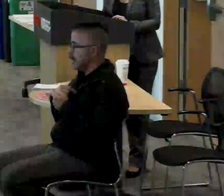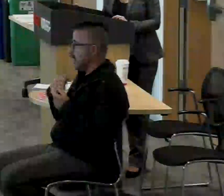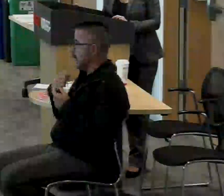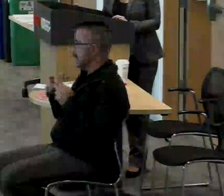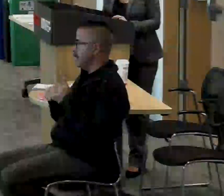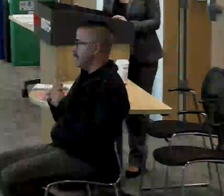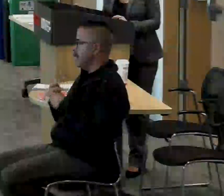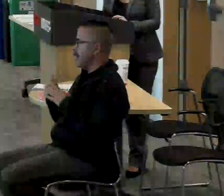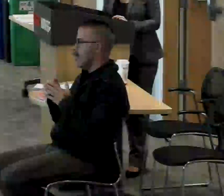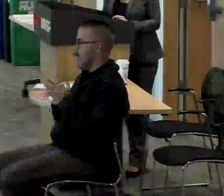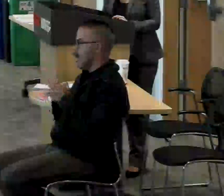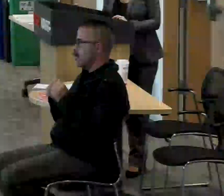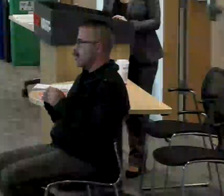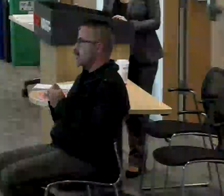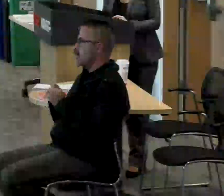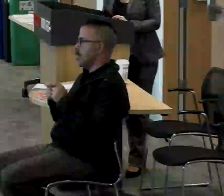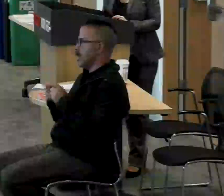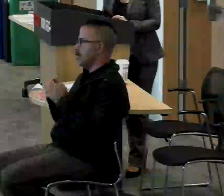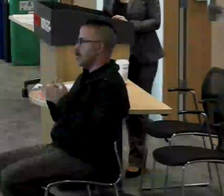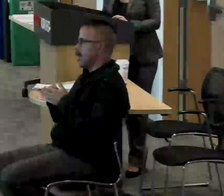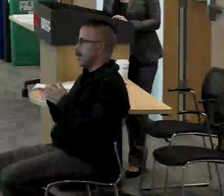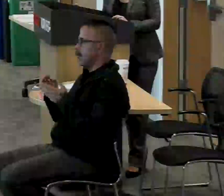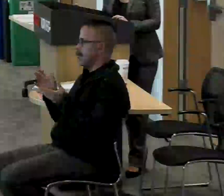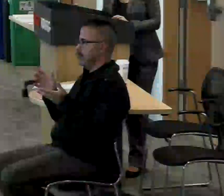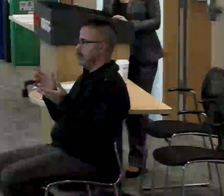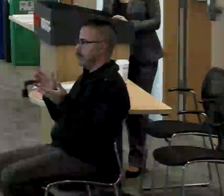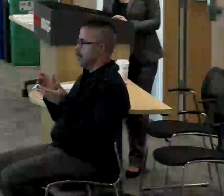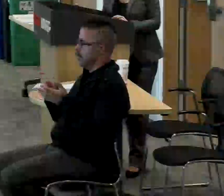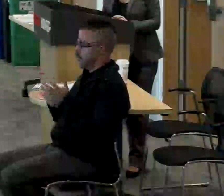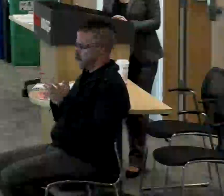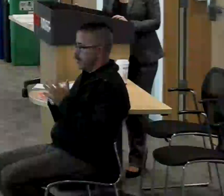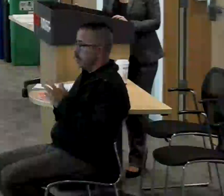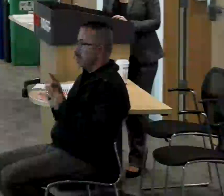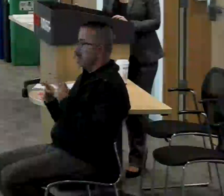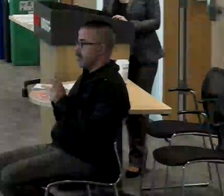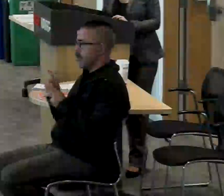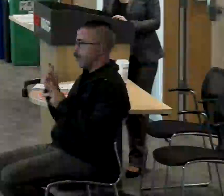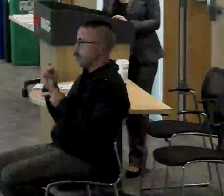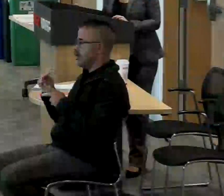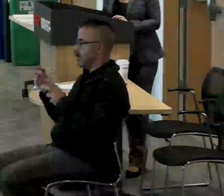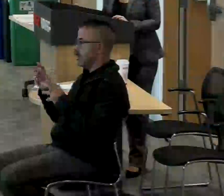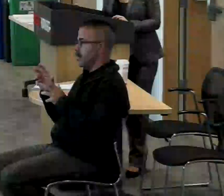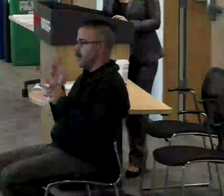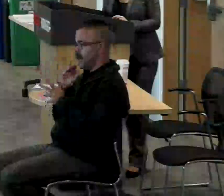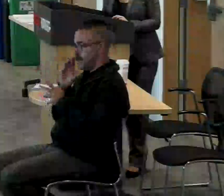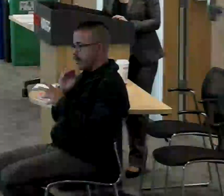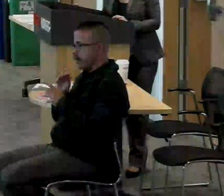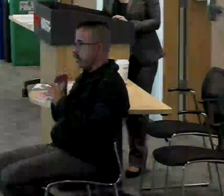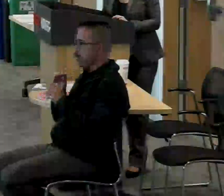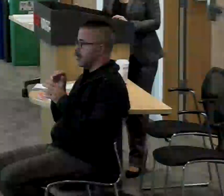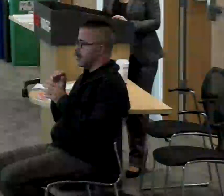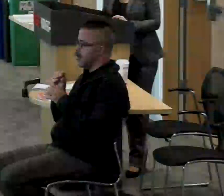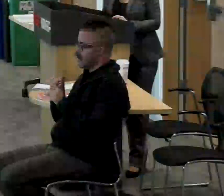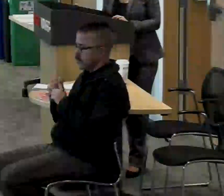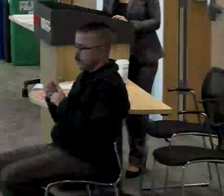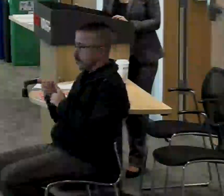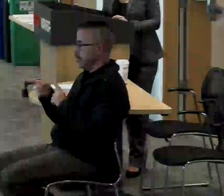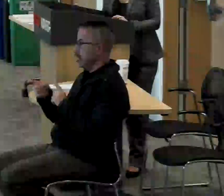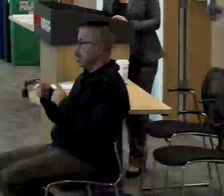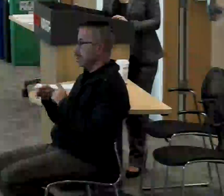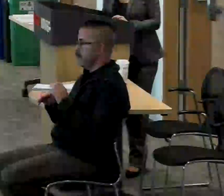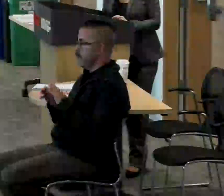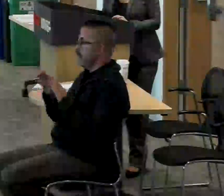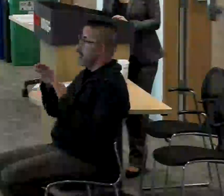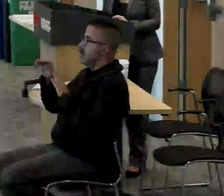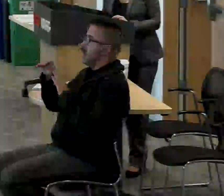that paradigm, because oftentimes people do experience a little bit more disabling conditions. They plateau, they